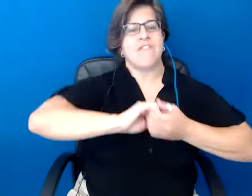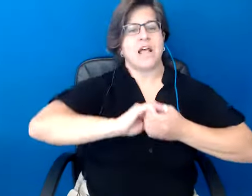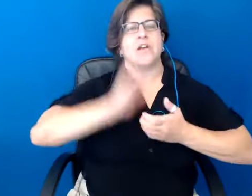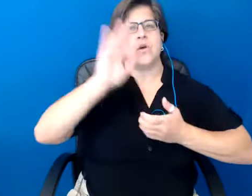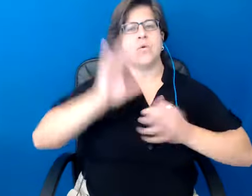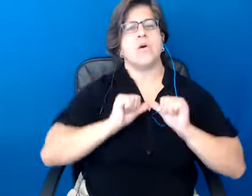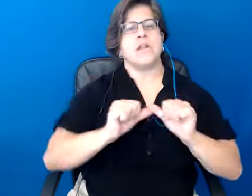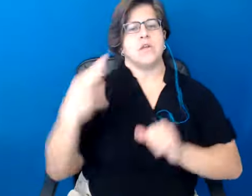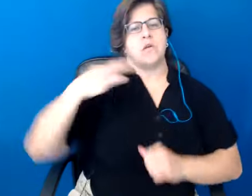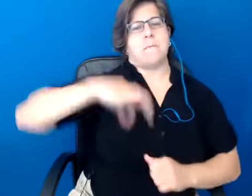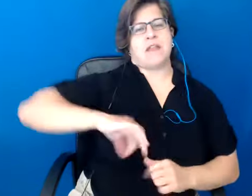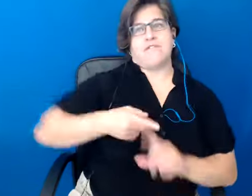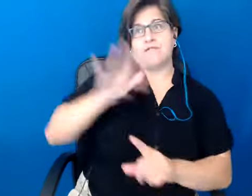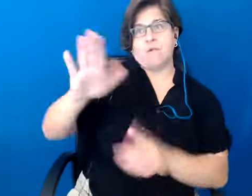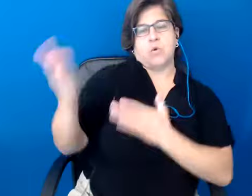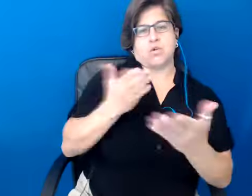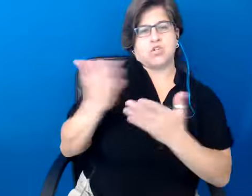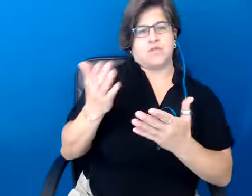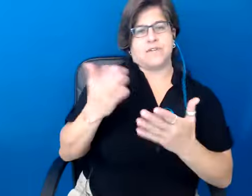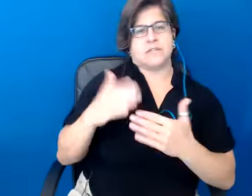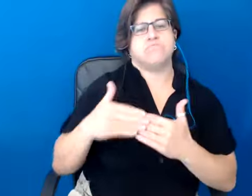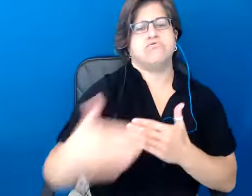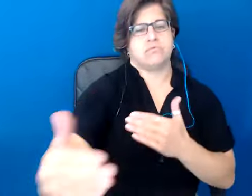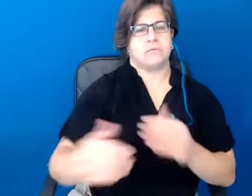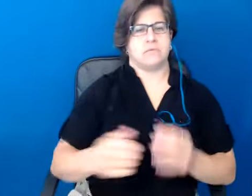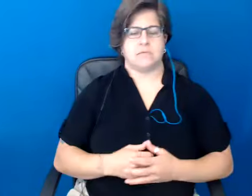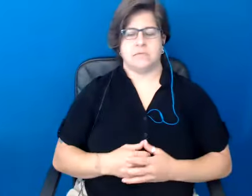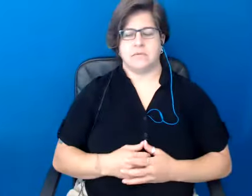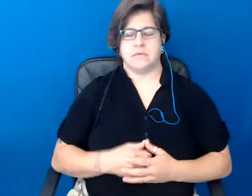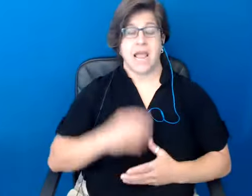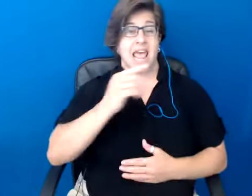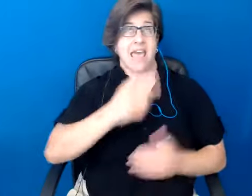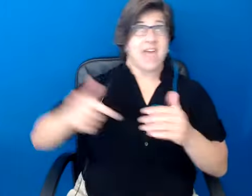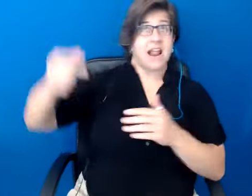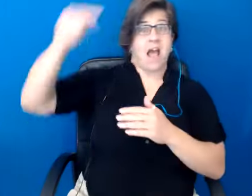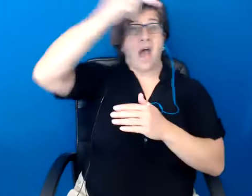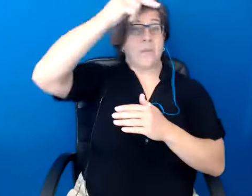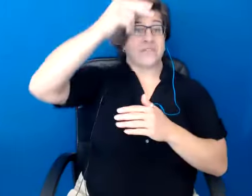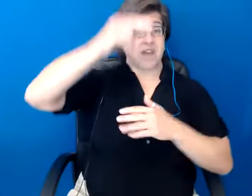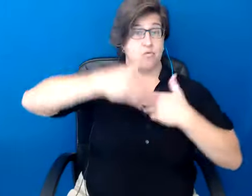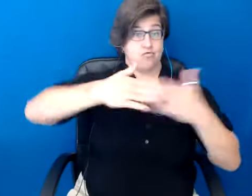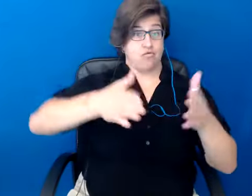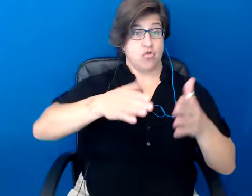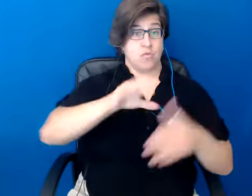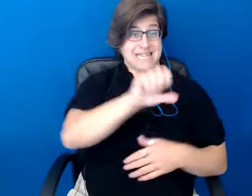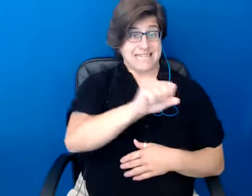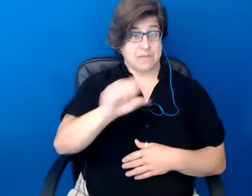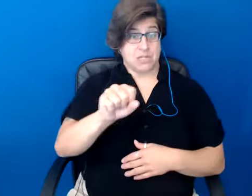our hope that our fellowship will continue to benefit from your service for many years to come. And I had a moment in